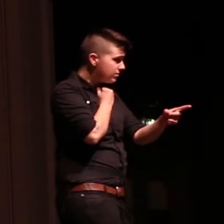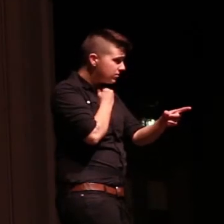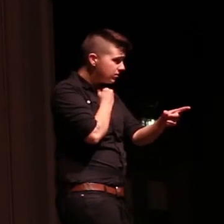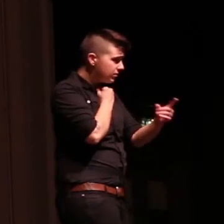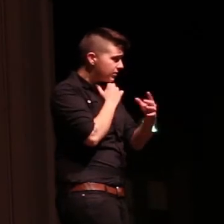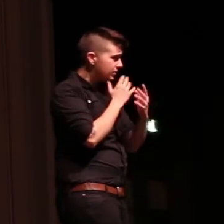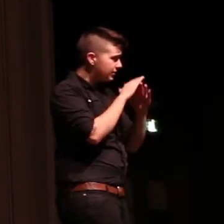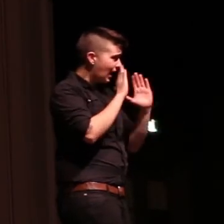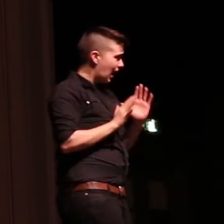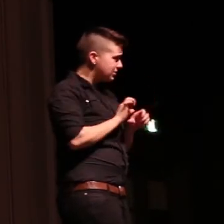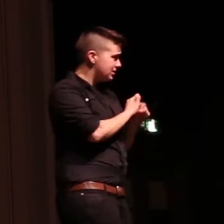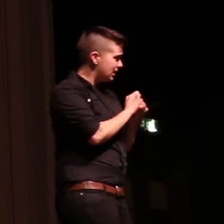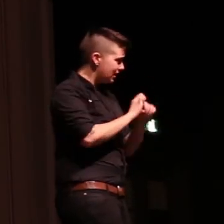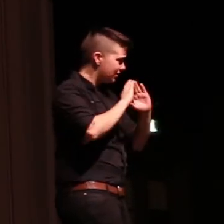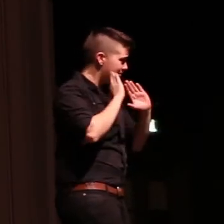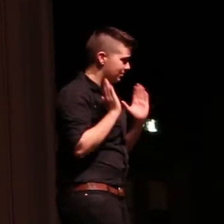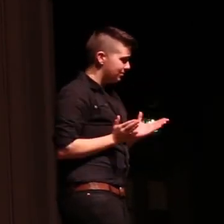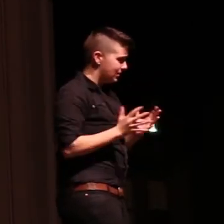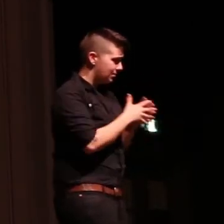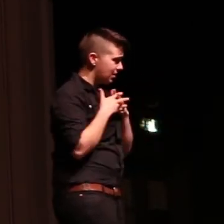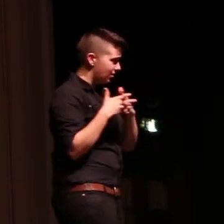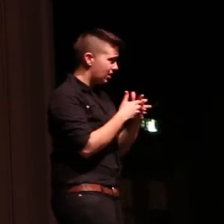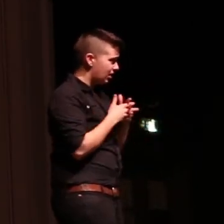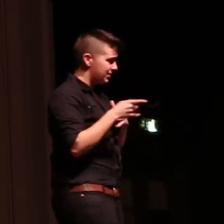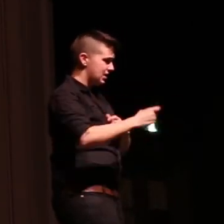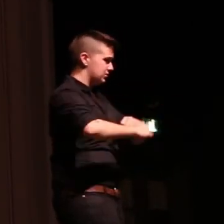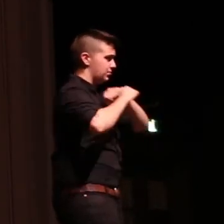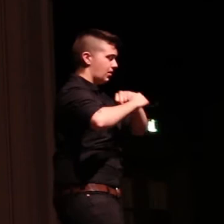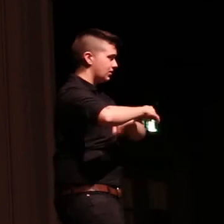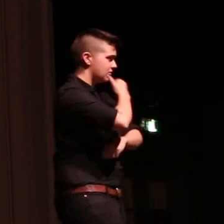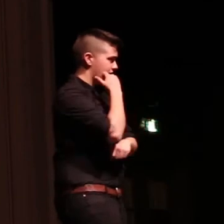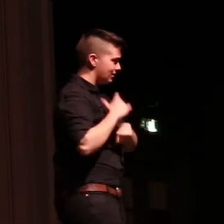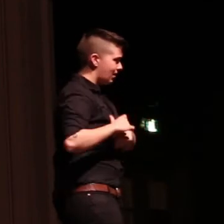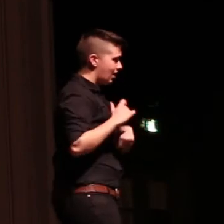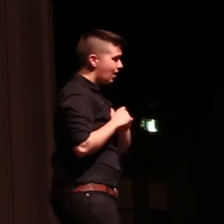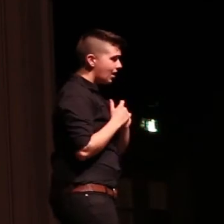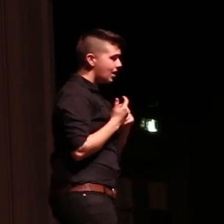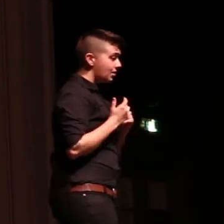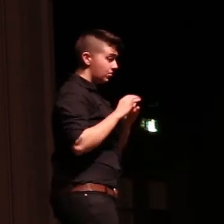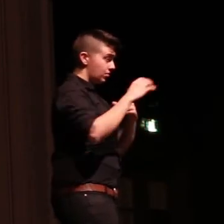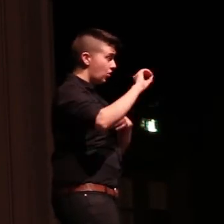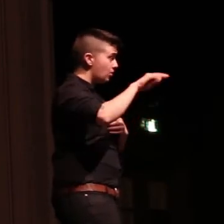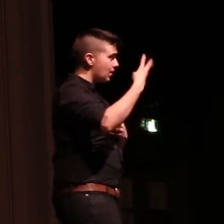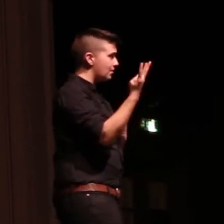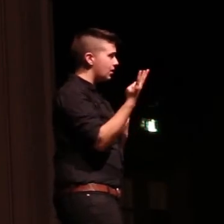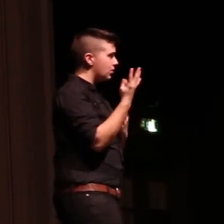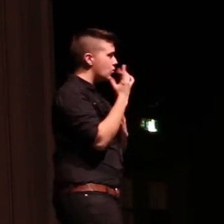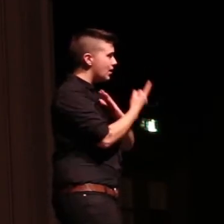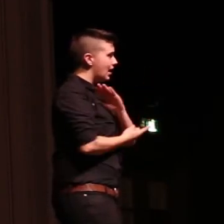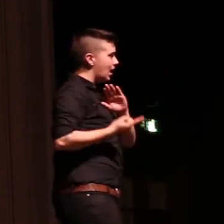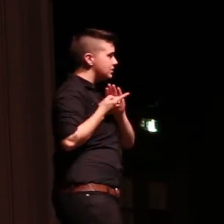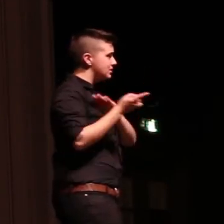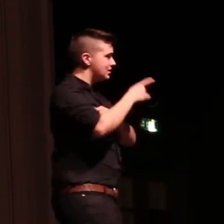in America if he was black at an inappropriate time? What hours is Obama black at? Can